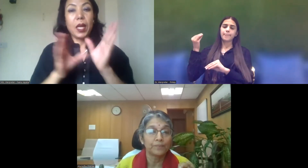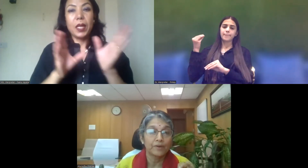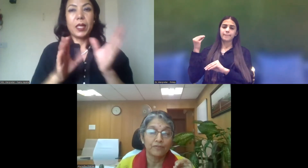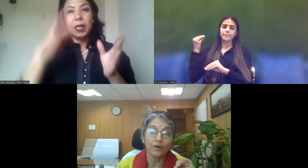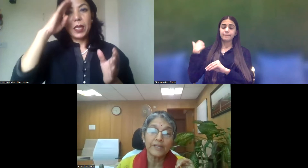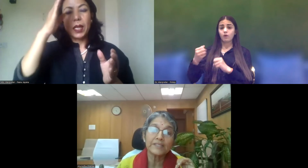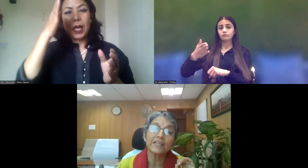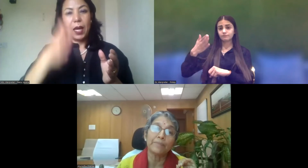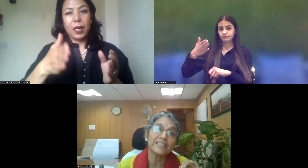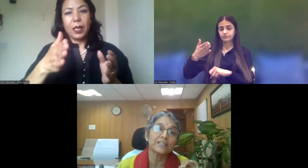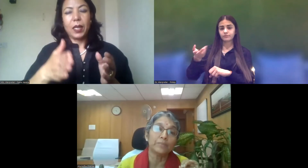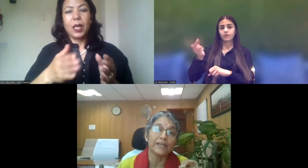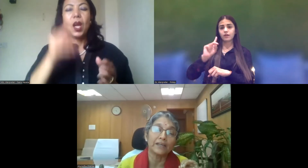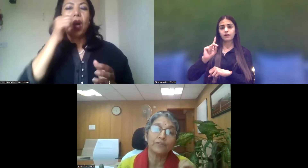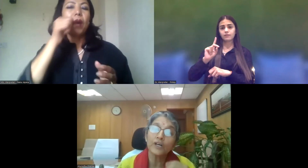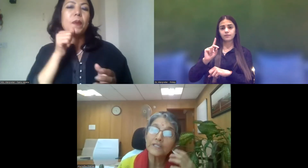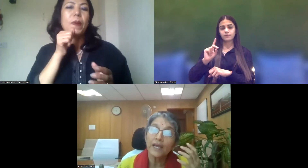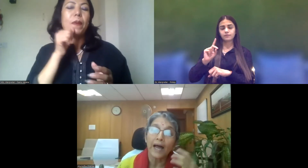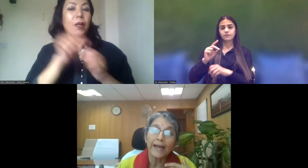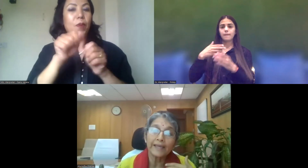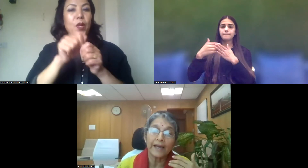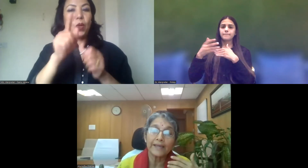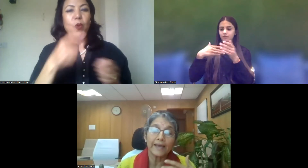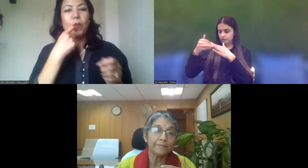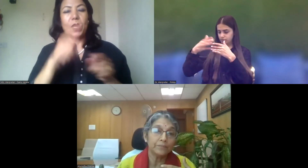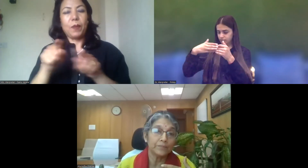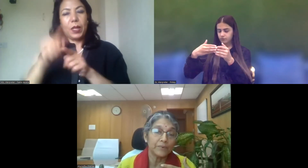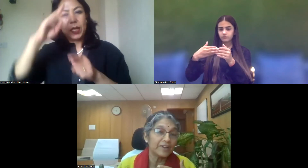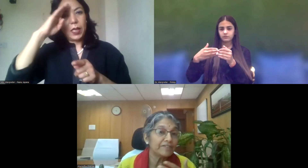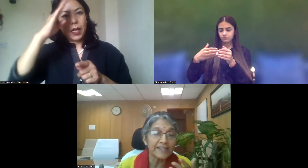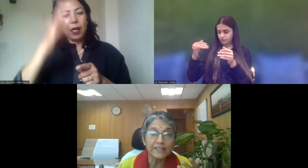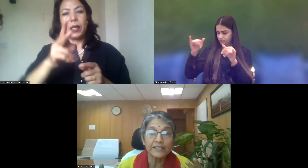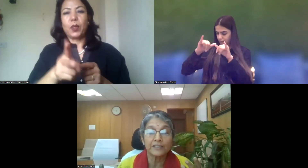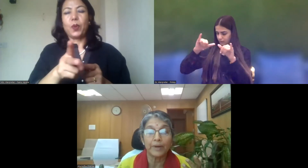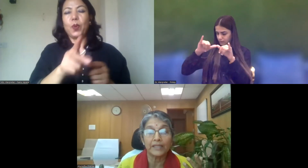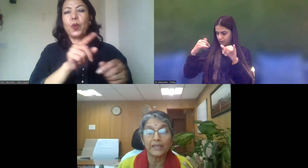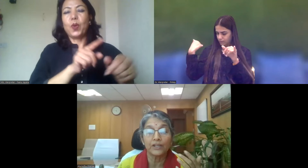you for is the capacity building. Of course, I am very fascinated by the